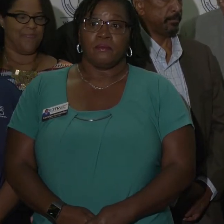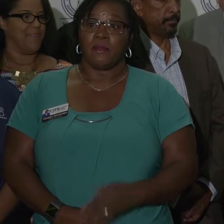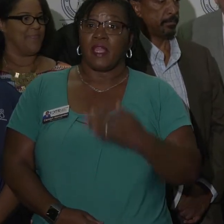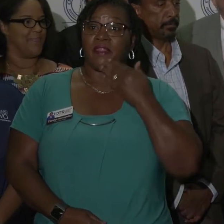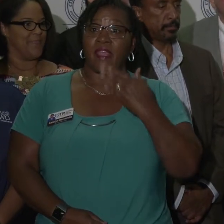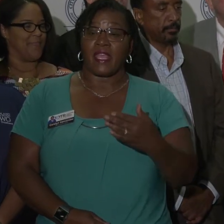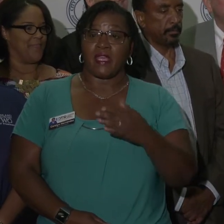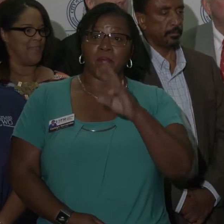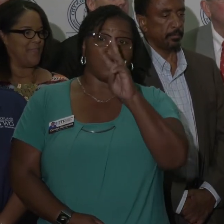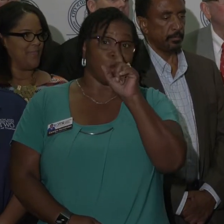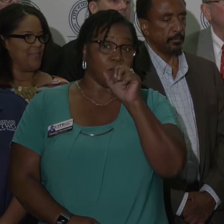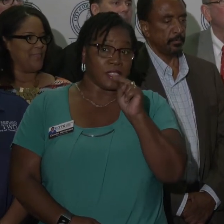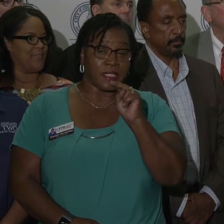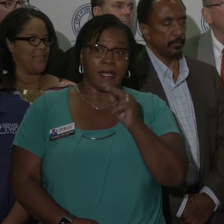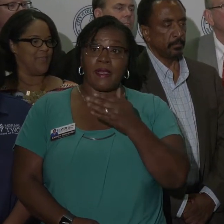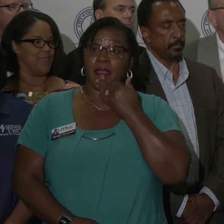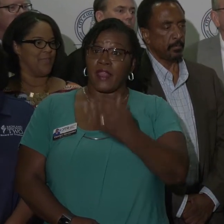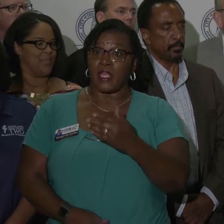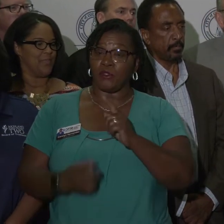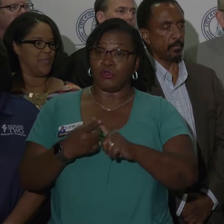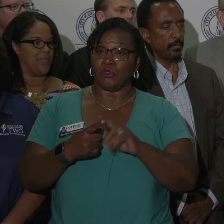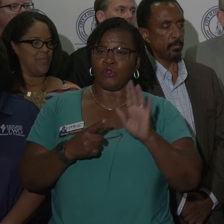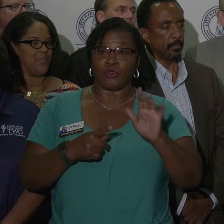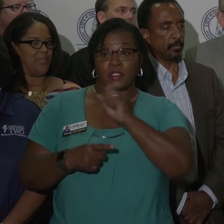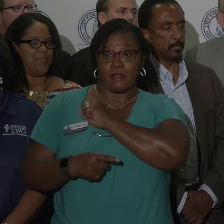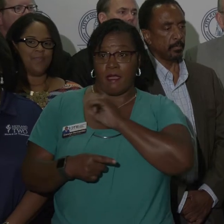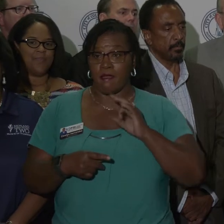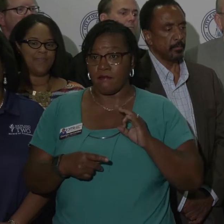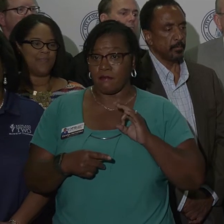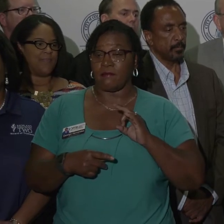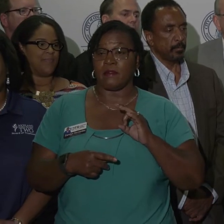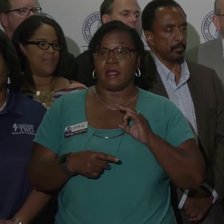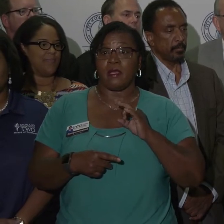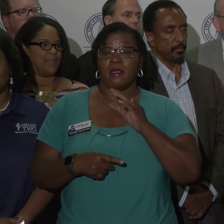Thank you, Ms. Wilson, and thank you to your incredible staff.